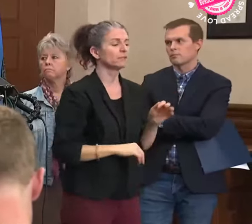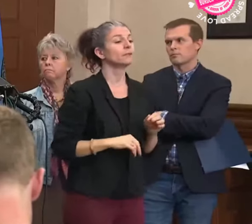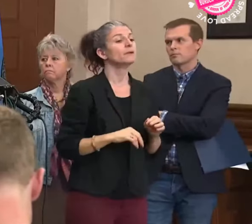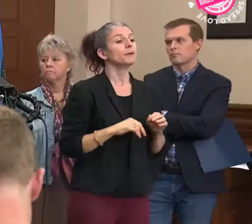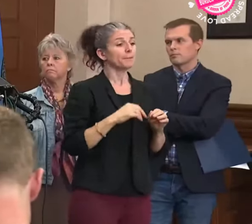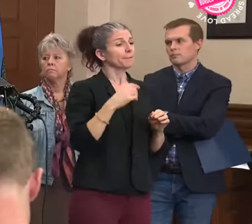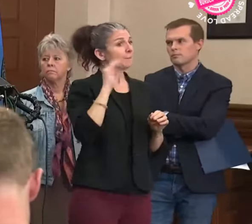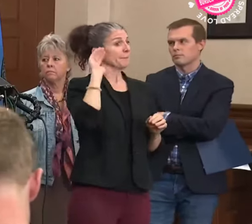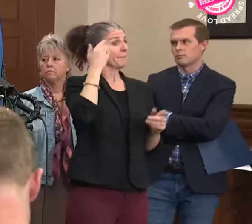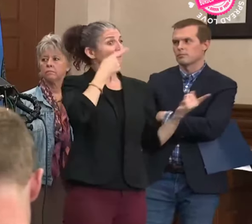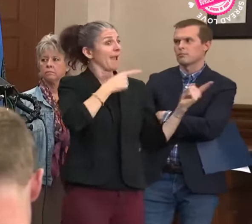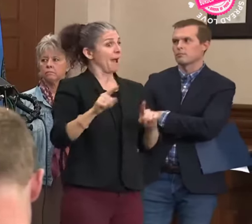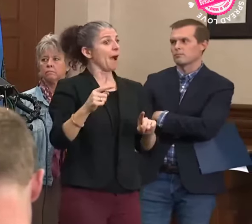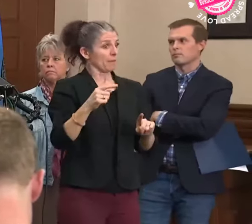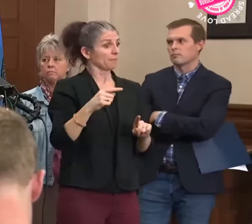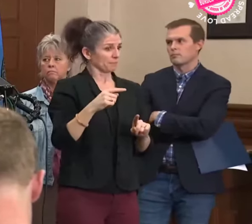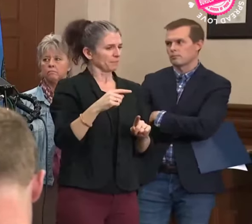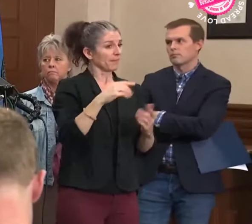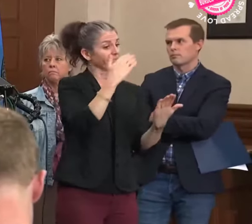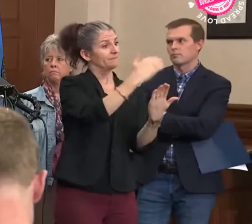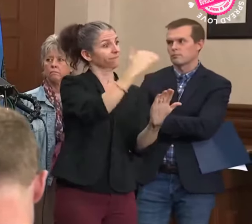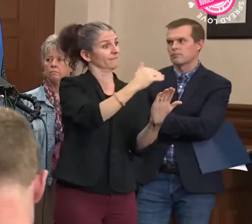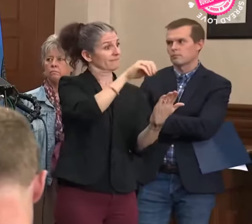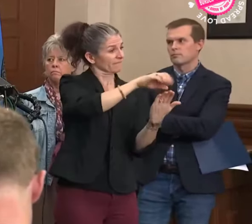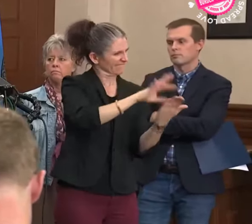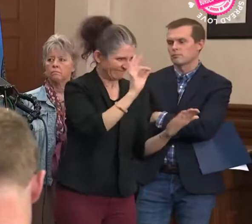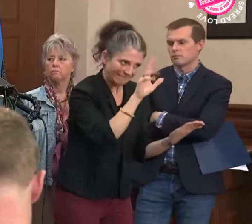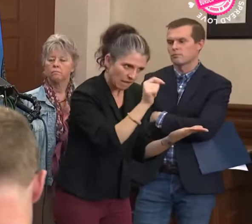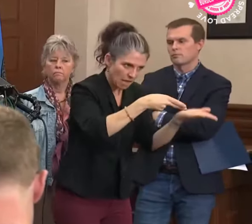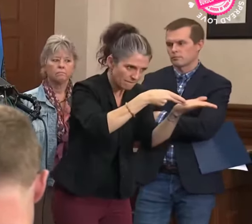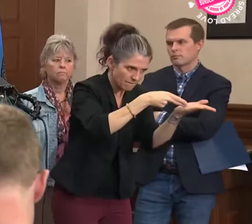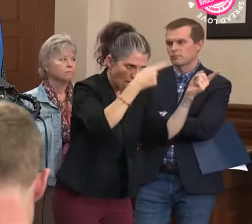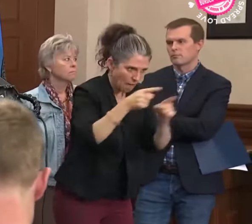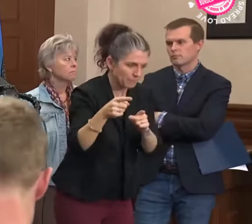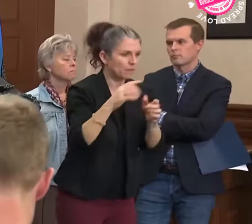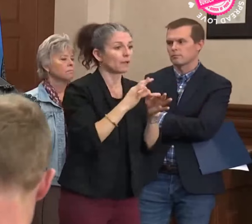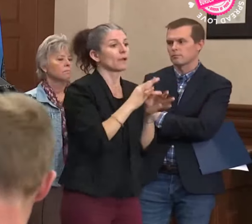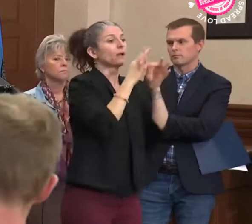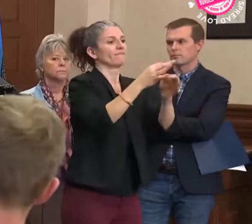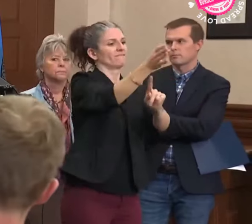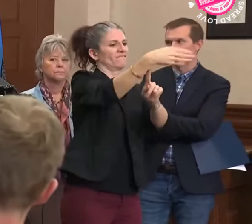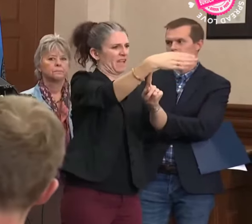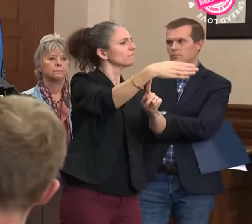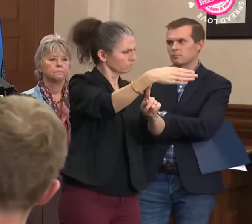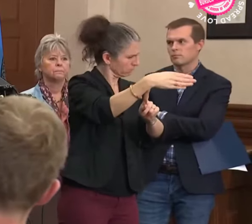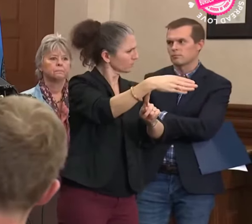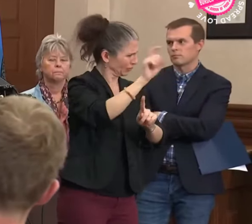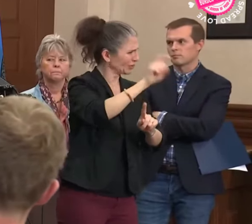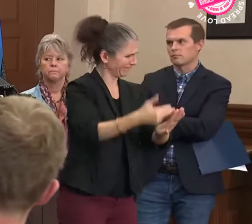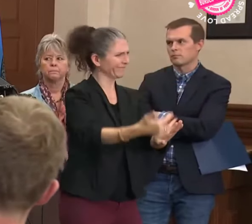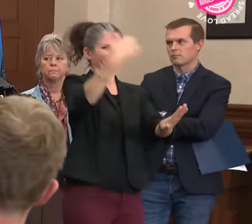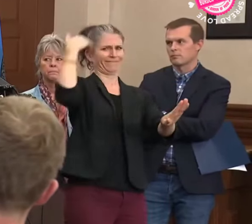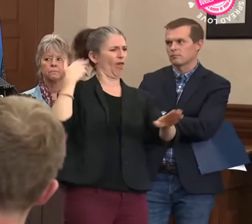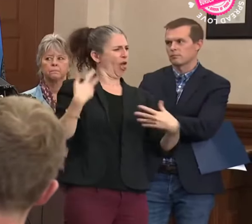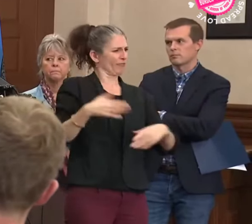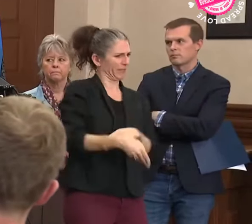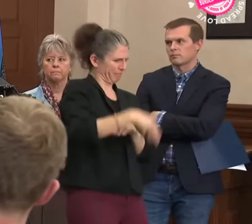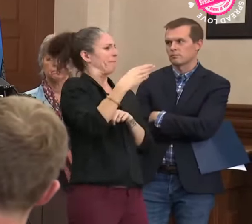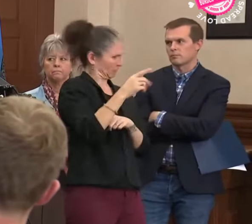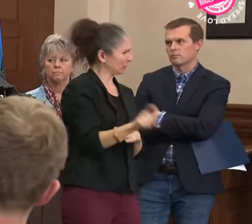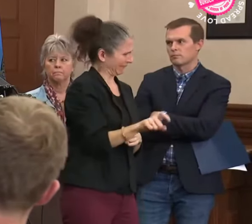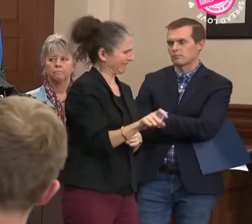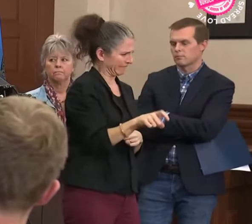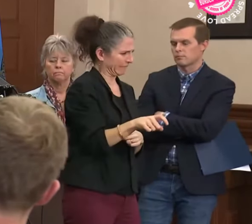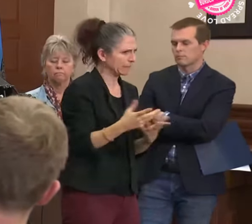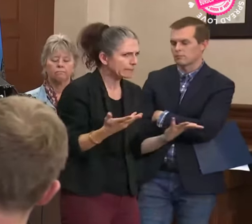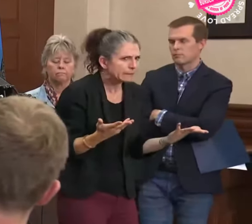of the facts that we have, that the yellow flag law should have been triggered if, in fact, the suspect was